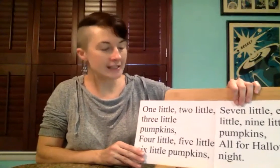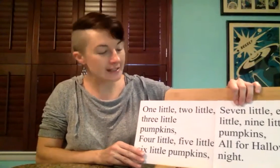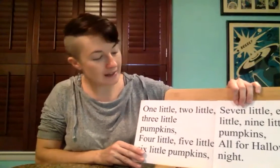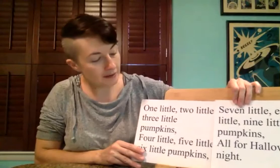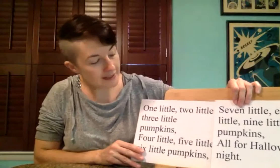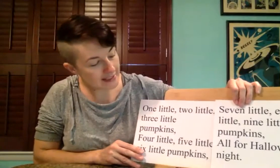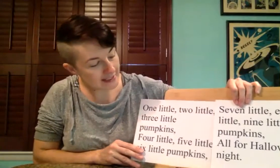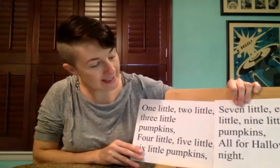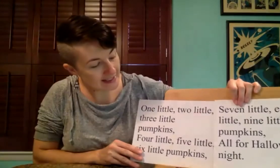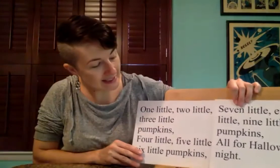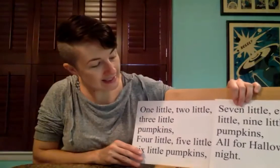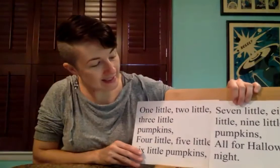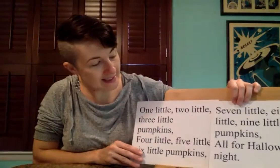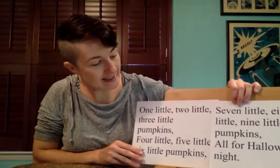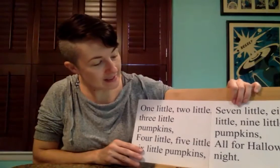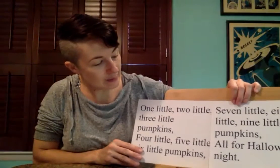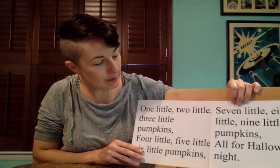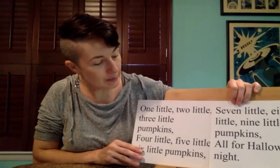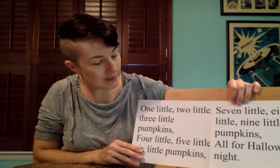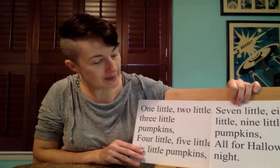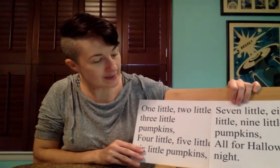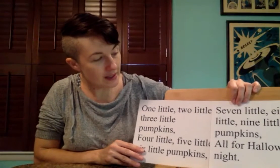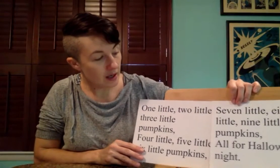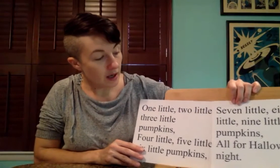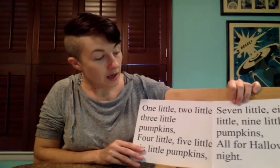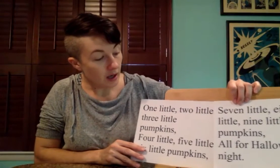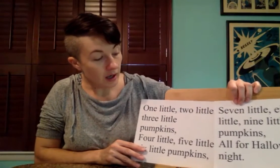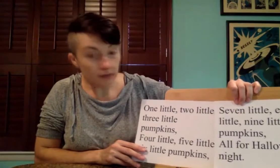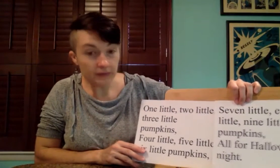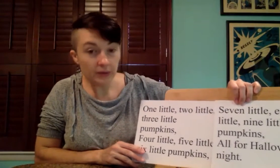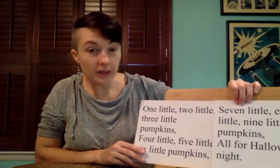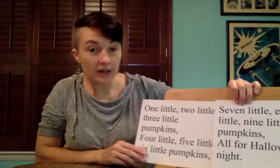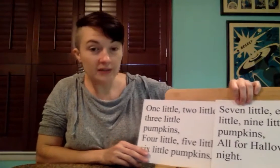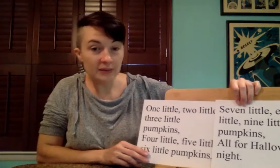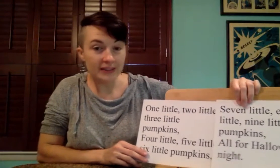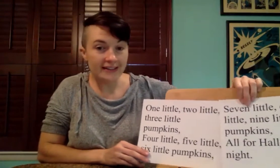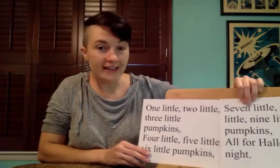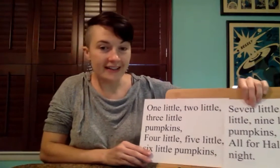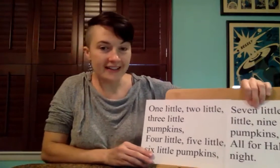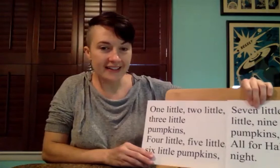pumpkins, 7 little, 8 little, 9 little pumpkins, all for Halloween night.